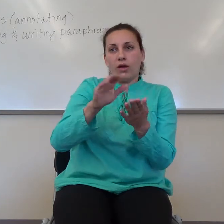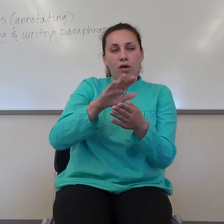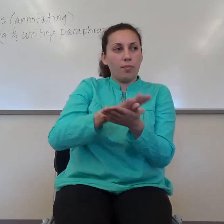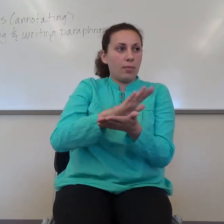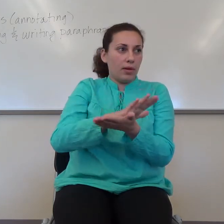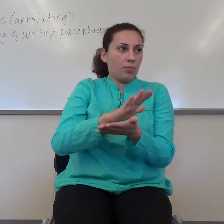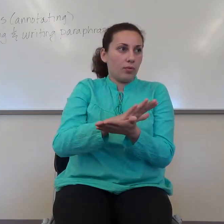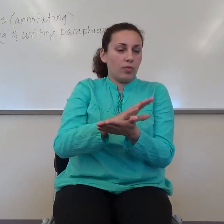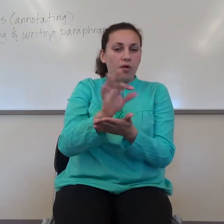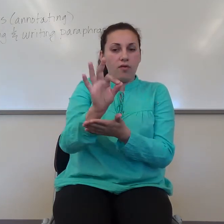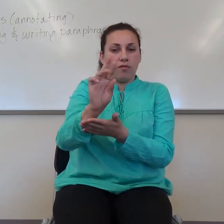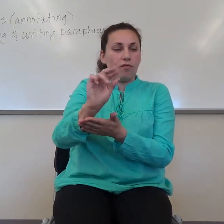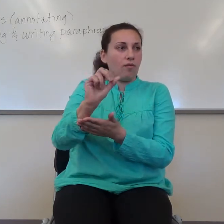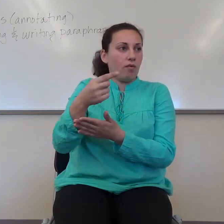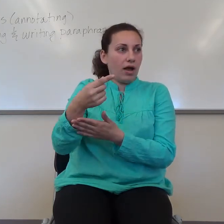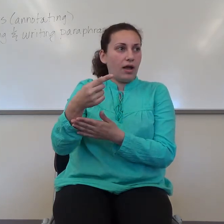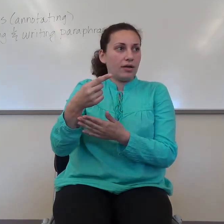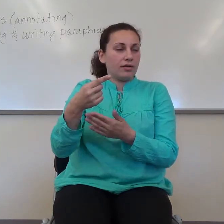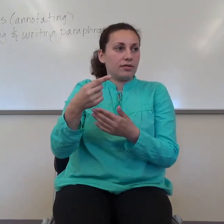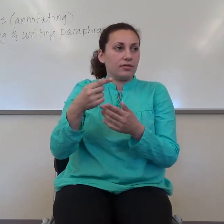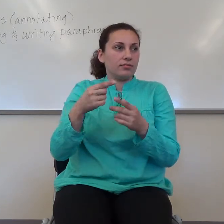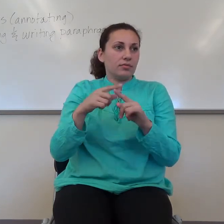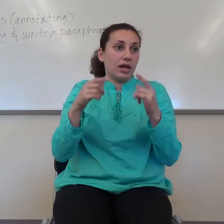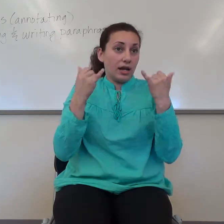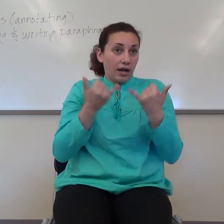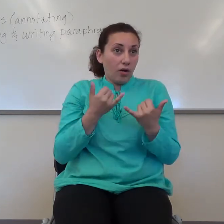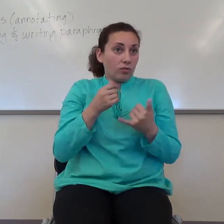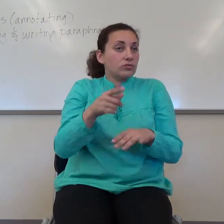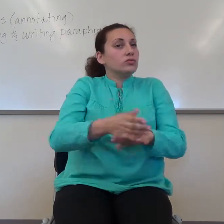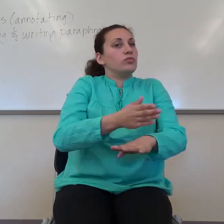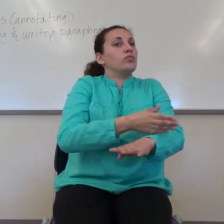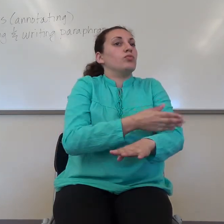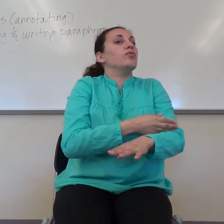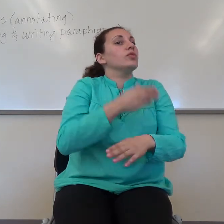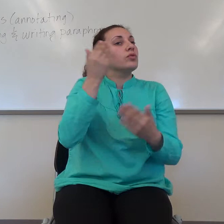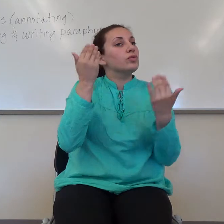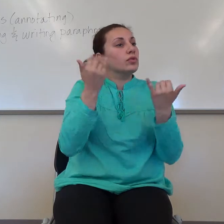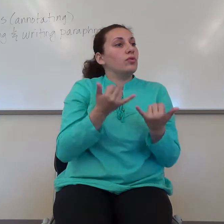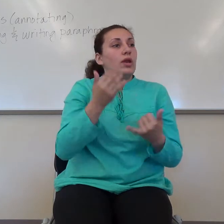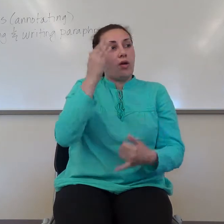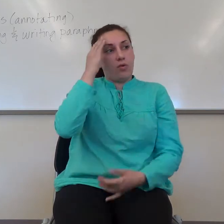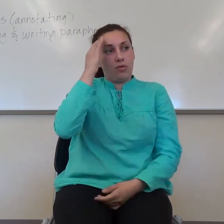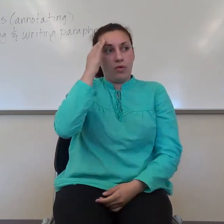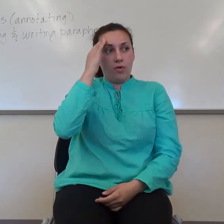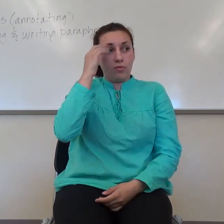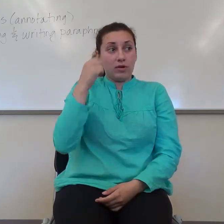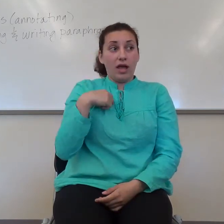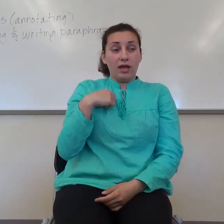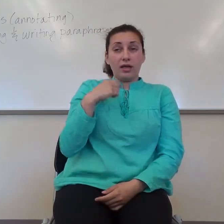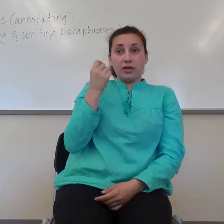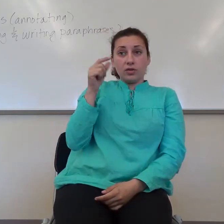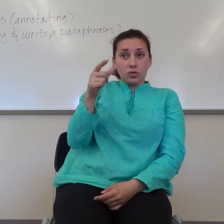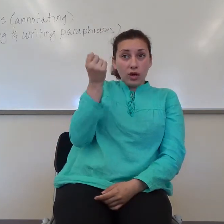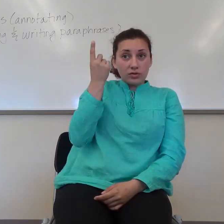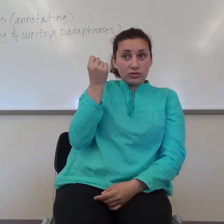and start all over again about fragments. So you guys all have that language, and you understand that if I write fragment, it means